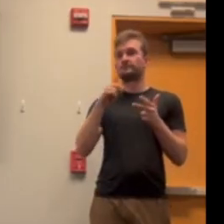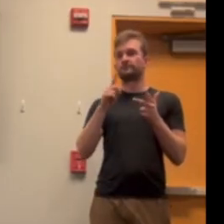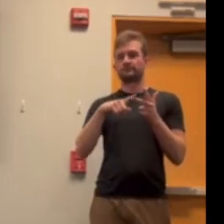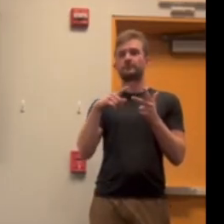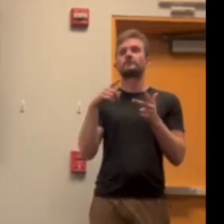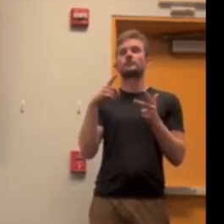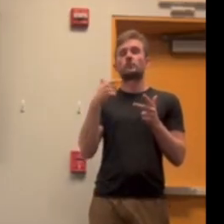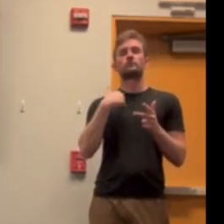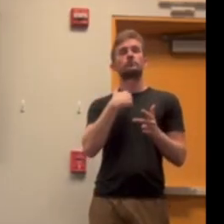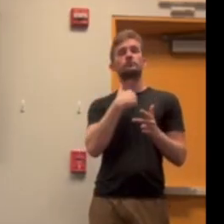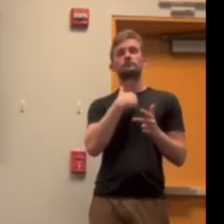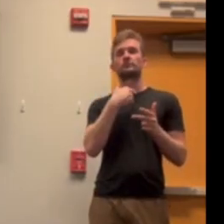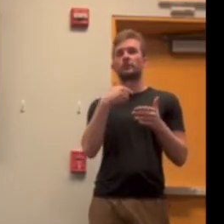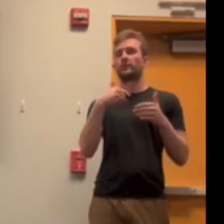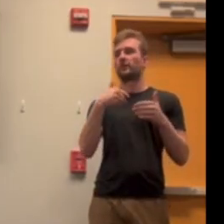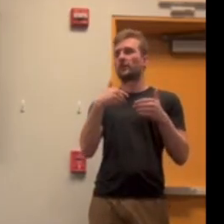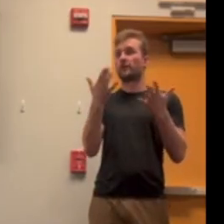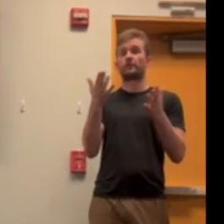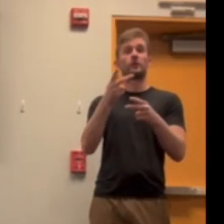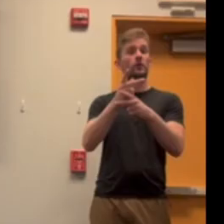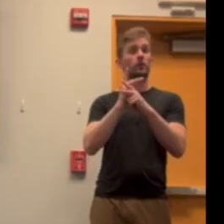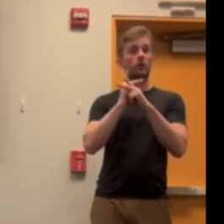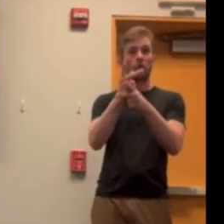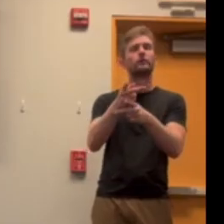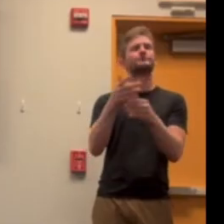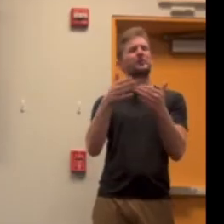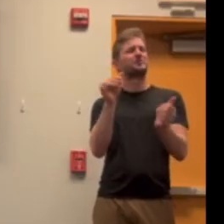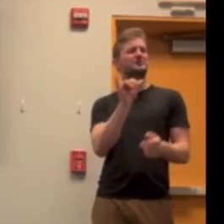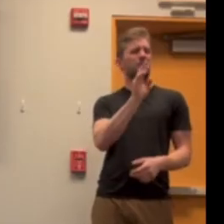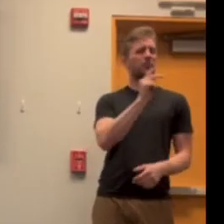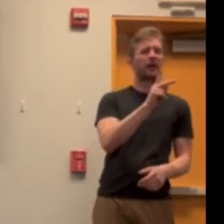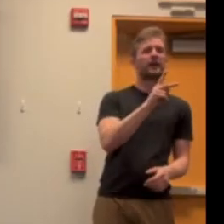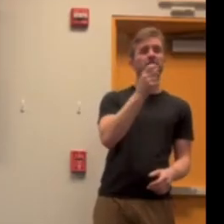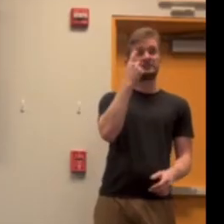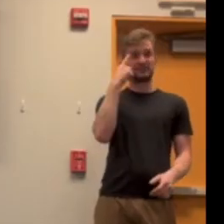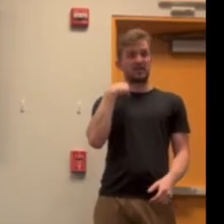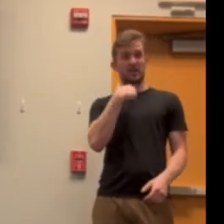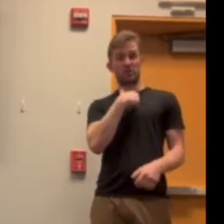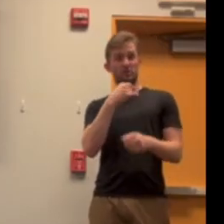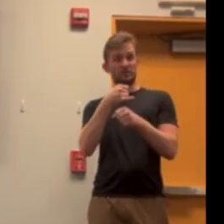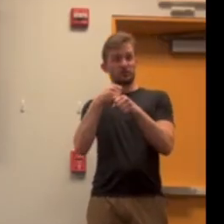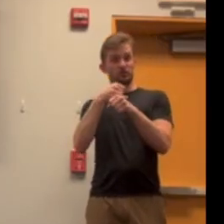rates. Our credit cards our rates are much better than like store cards.